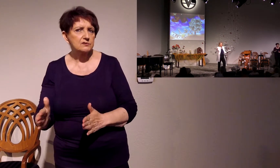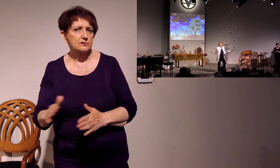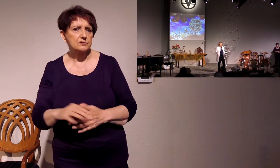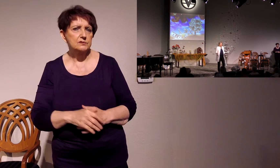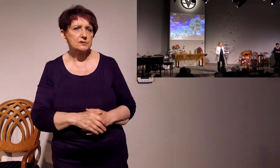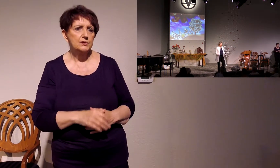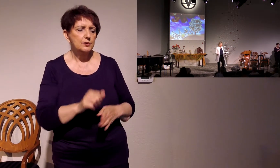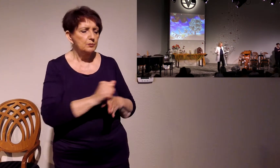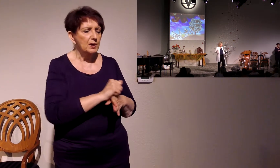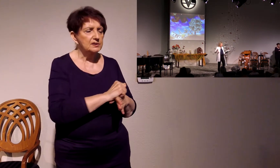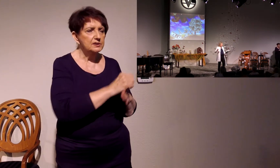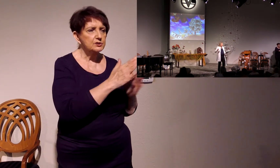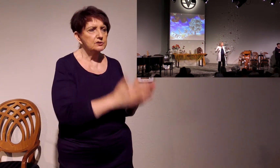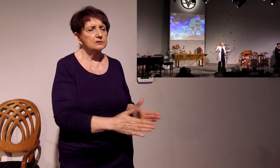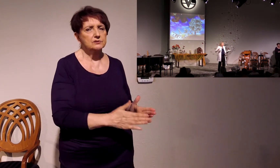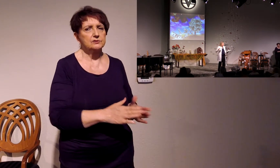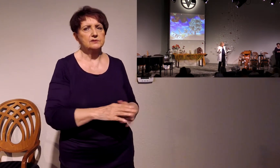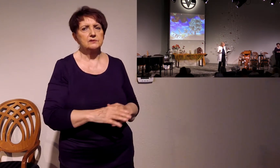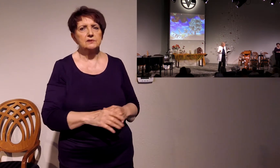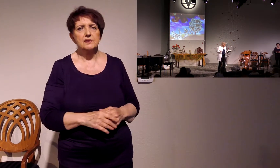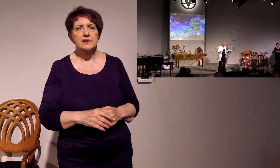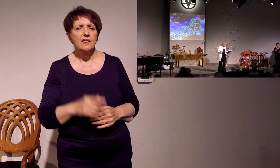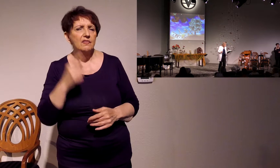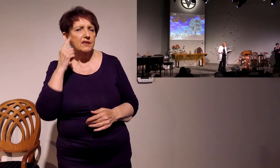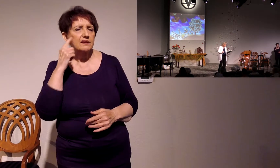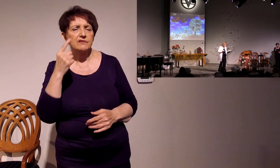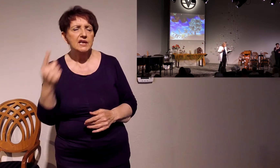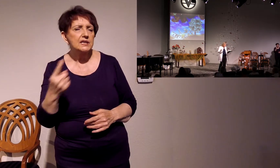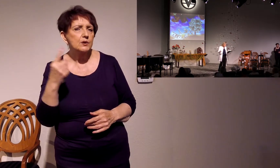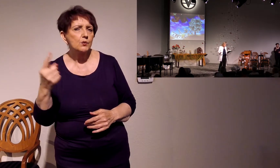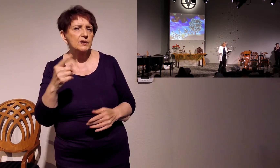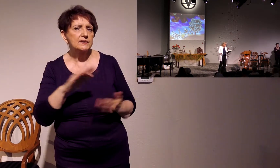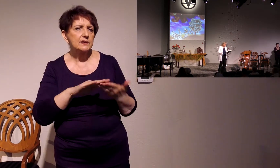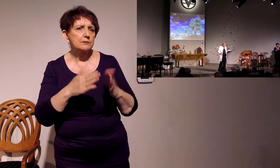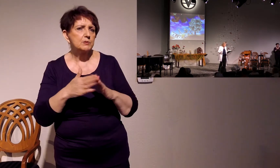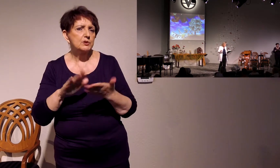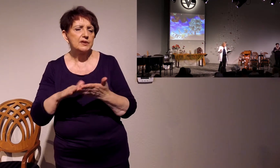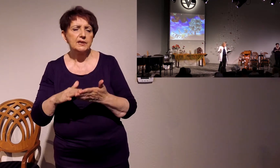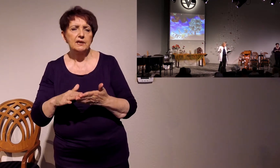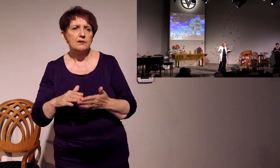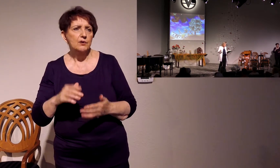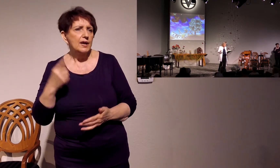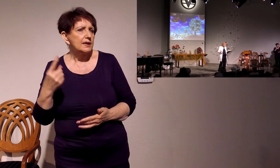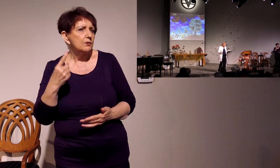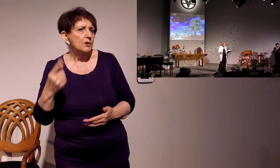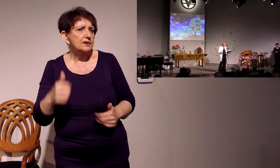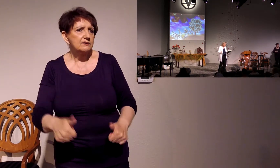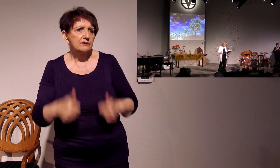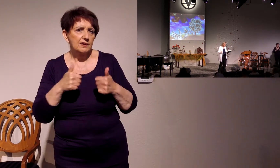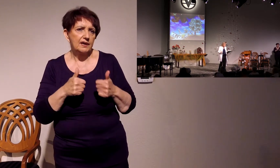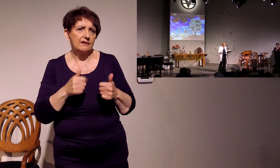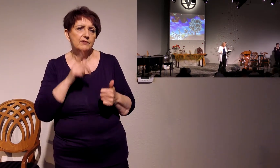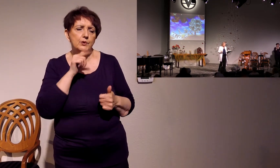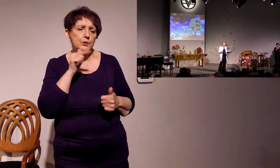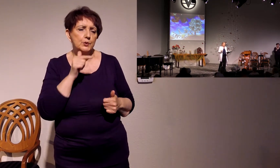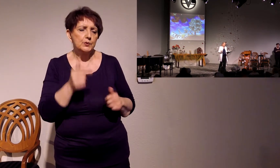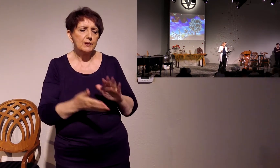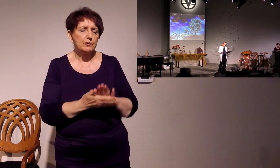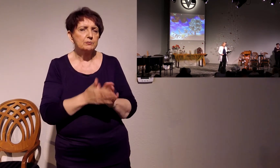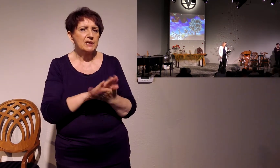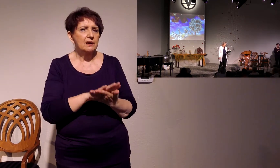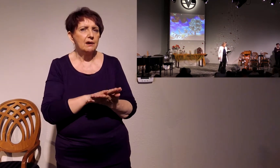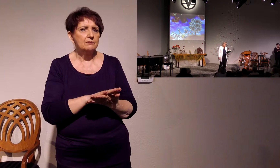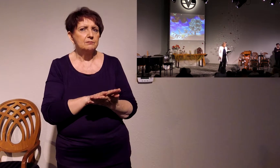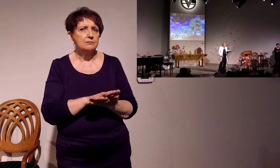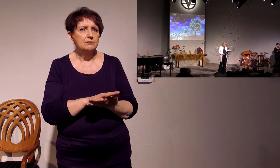your practitioners. Think of anyone in this community or anyone in your life, who they'd become and what